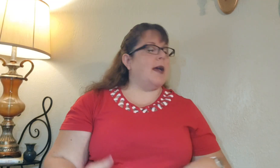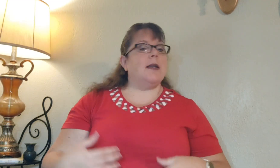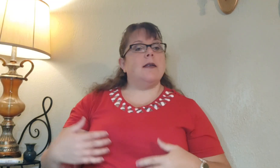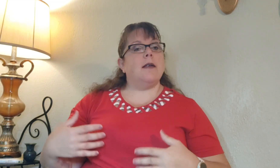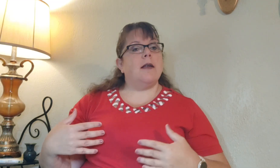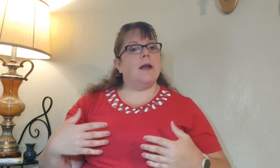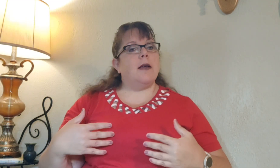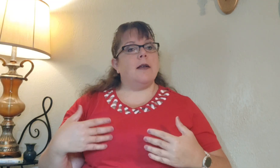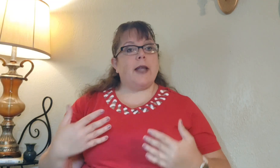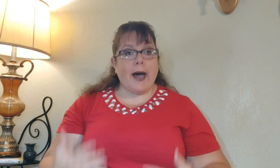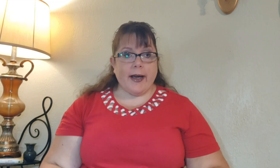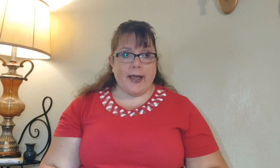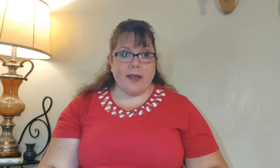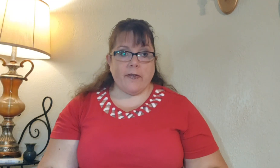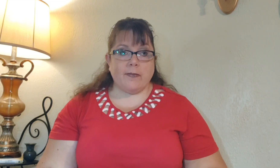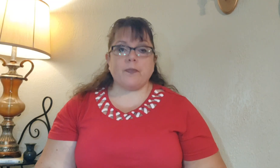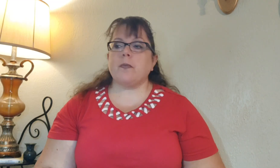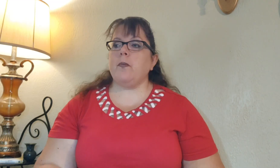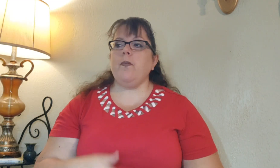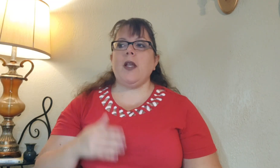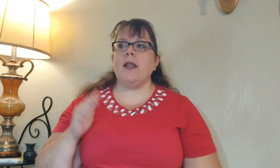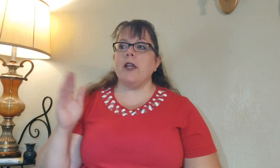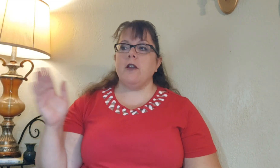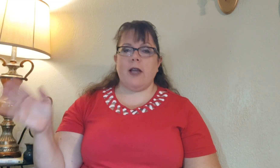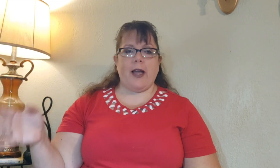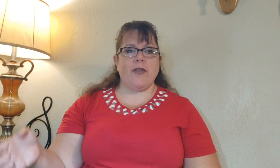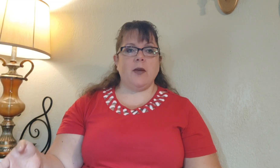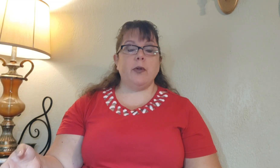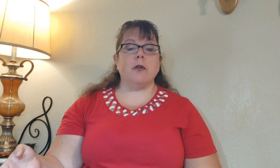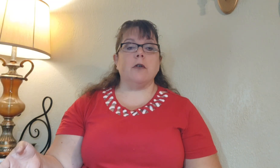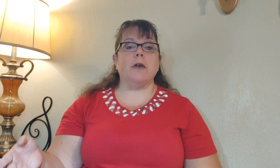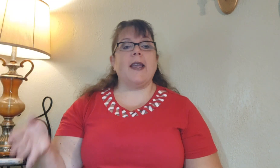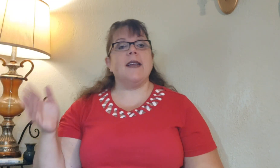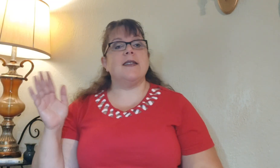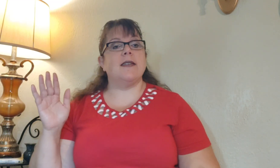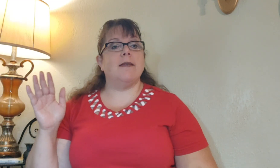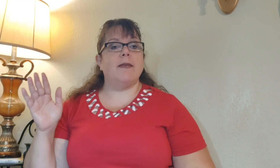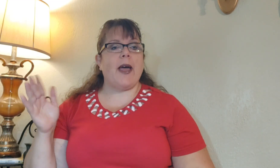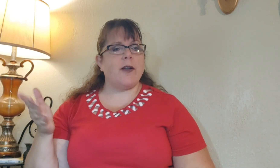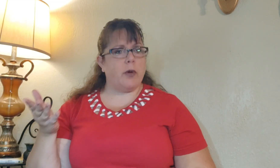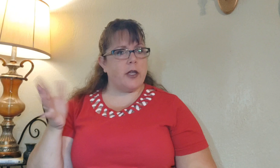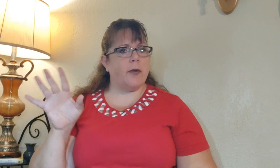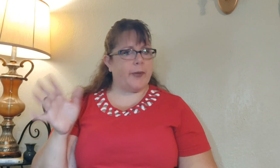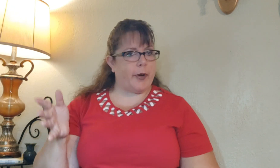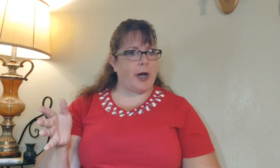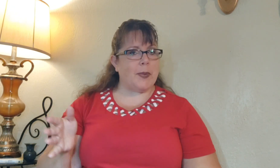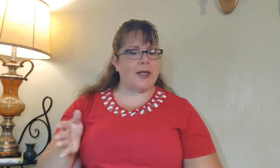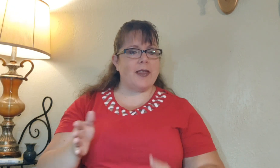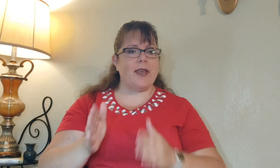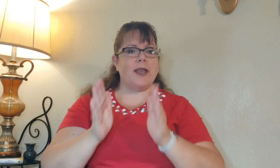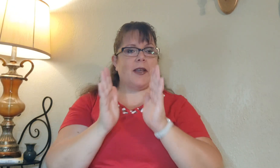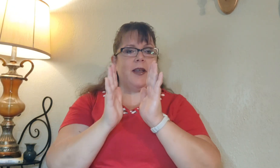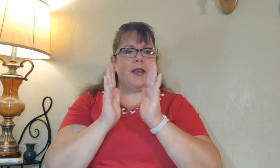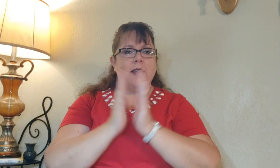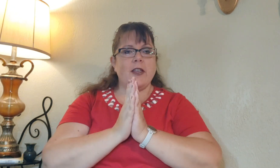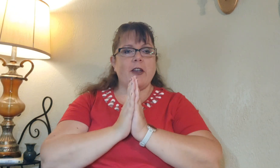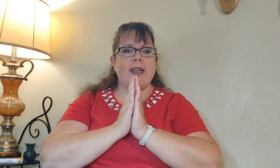And dive, like you dive in a pool, is like what you would probably think. Your